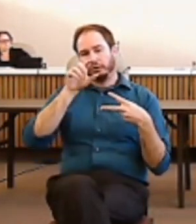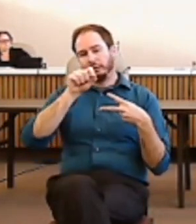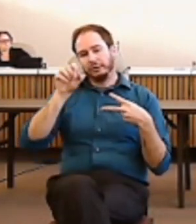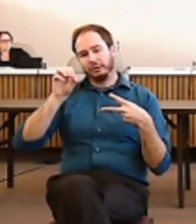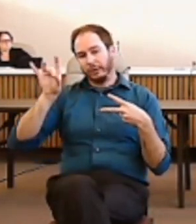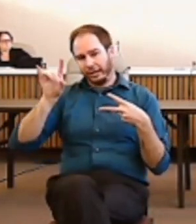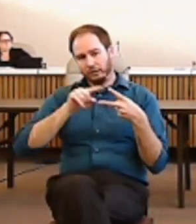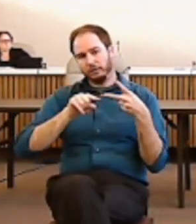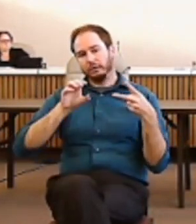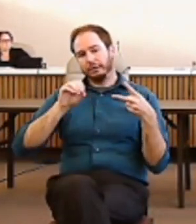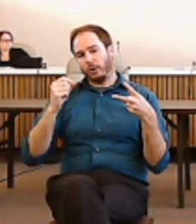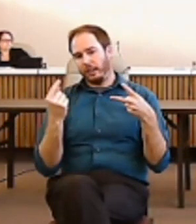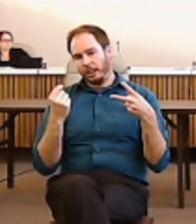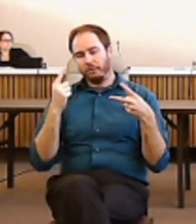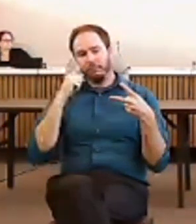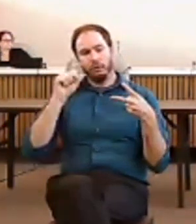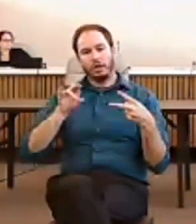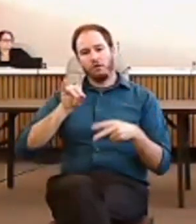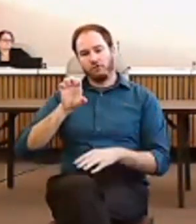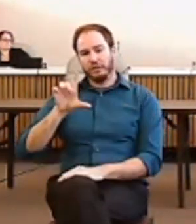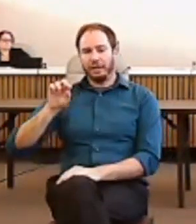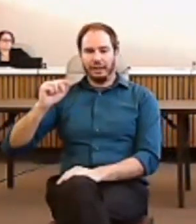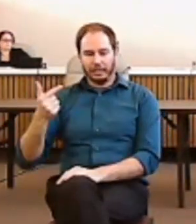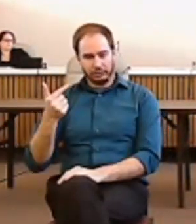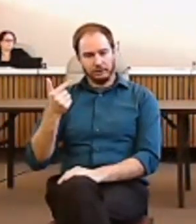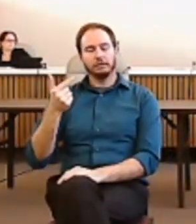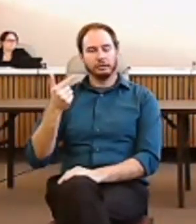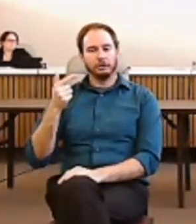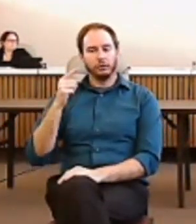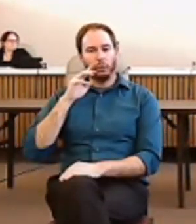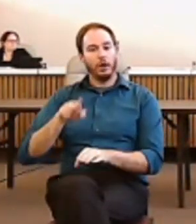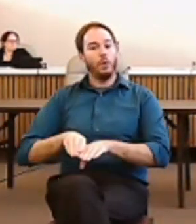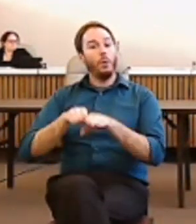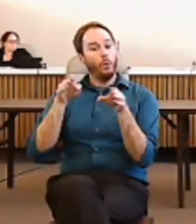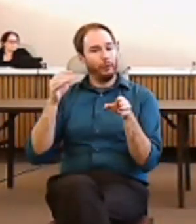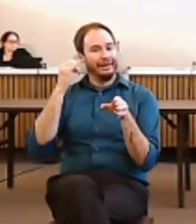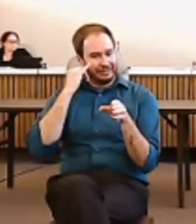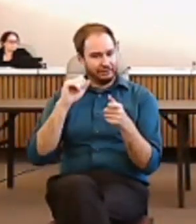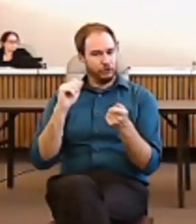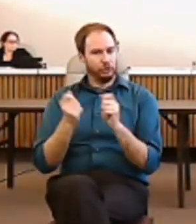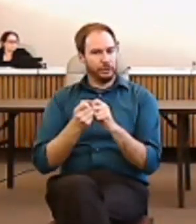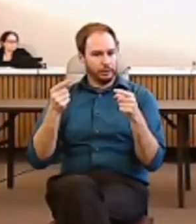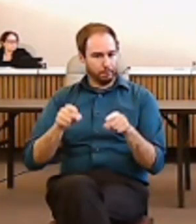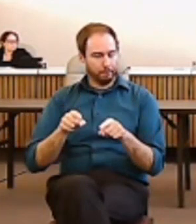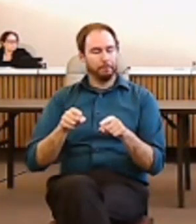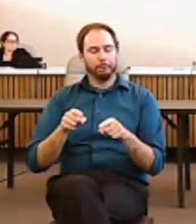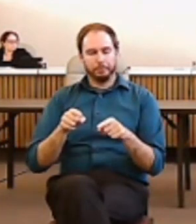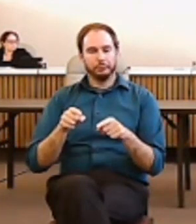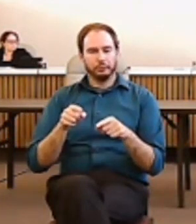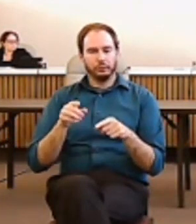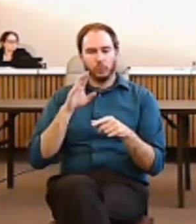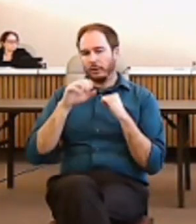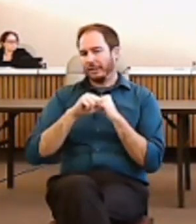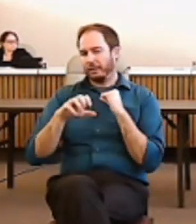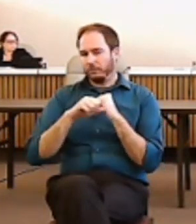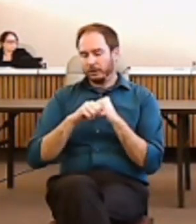2022-008 and 011 for Southridge Landing to be reopened if the plans changed. And again, they will be re-advertised